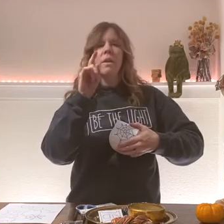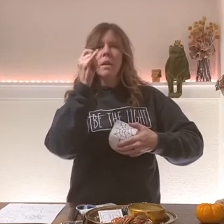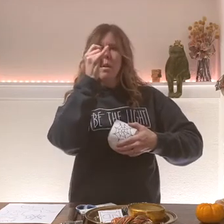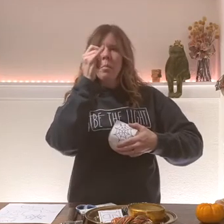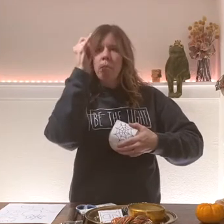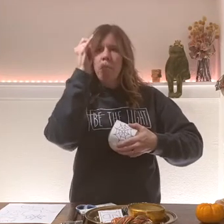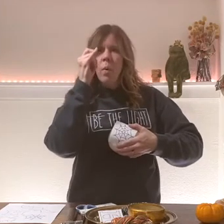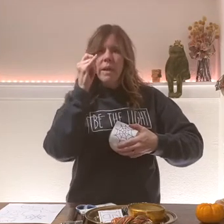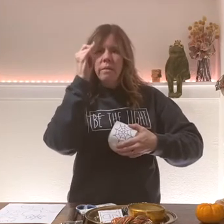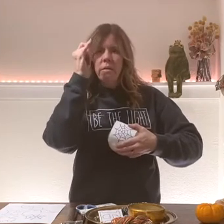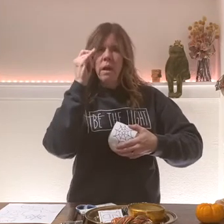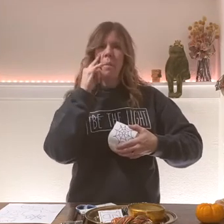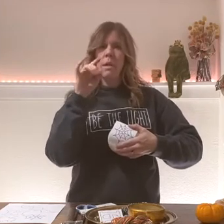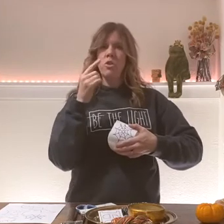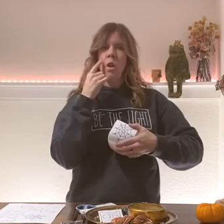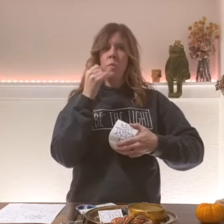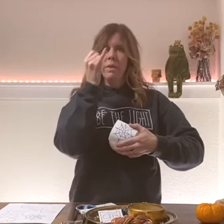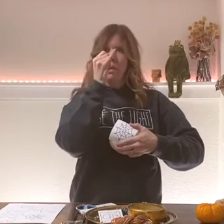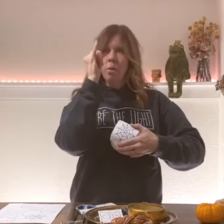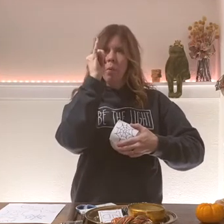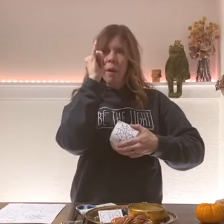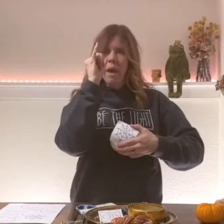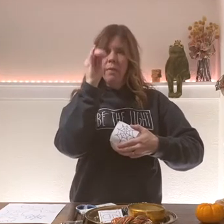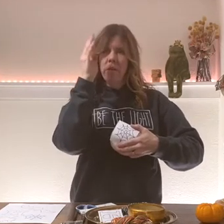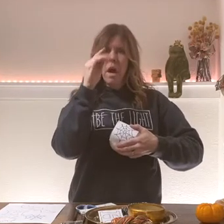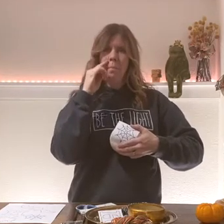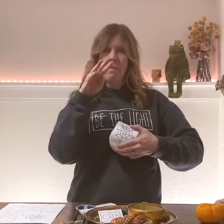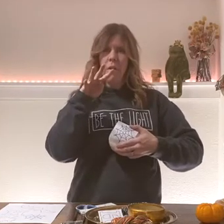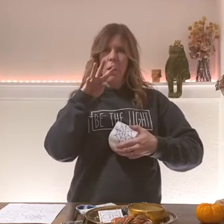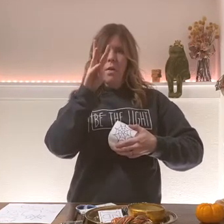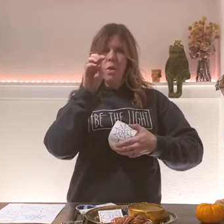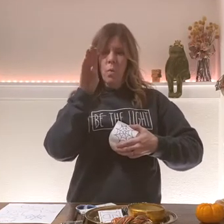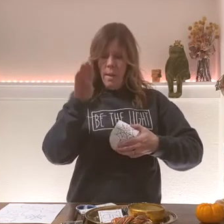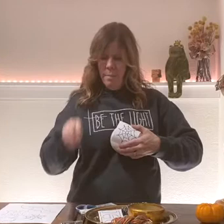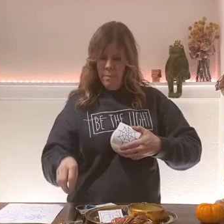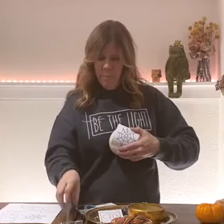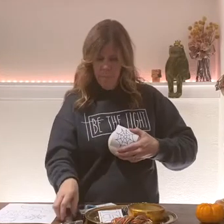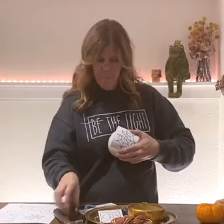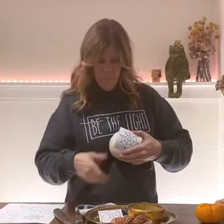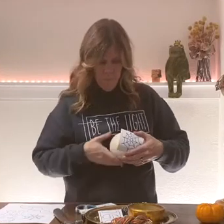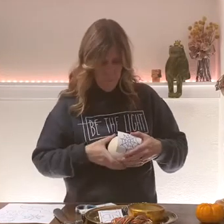little points. I'm going to start with the little point at the top of the web.